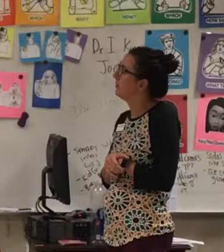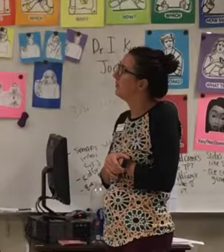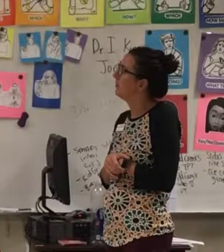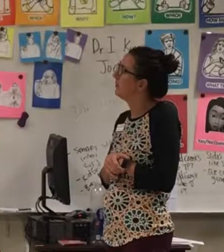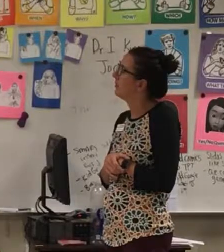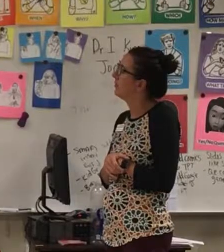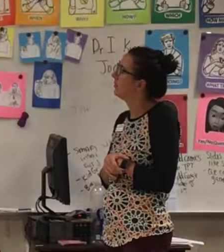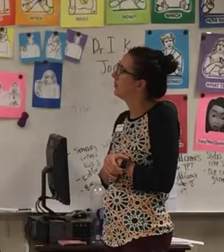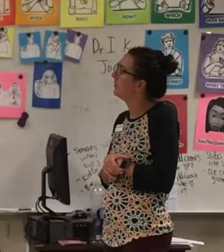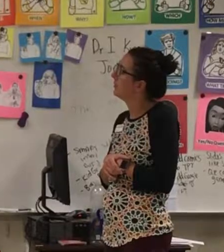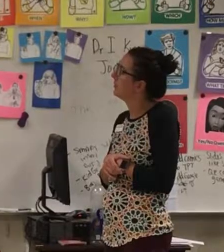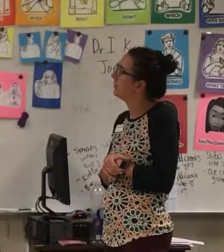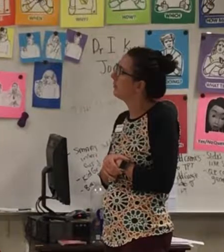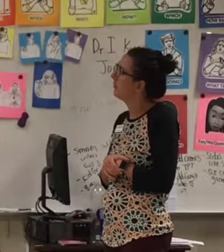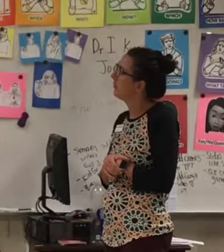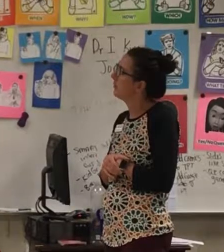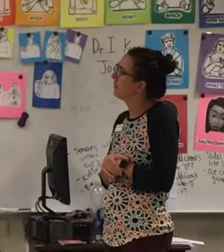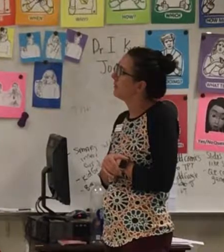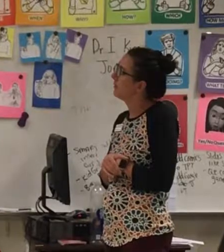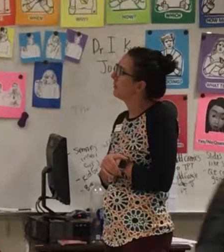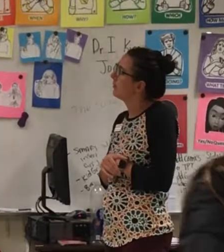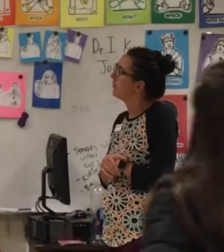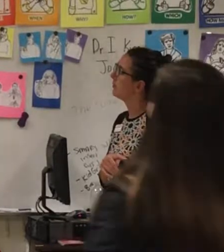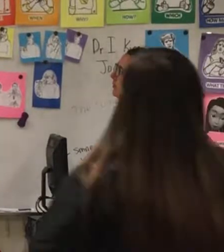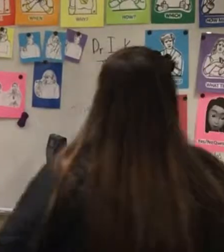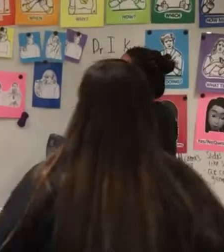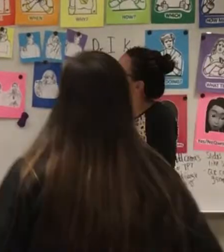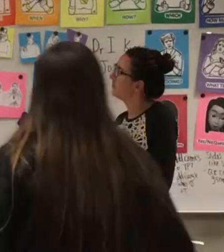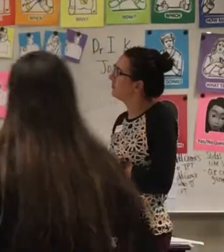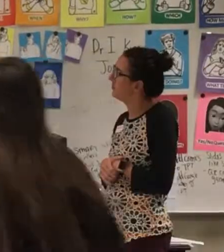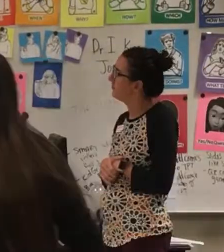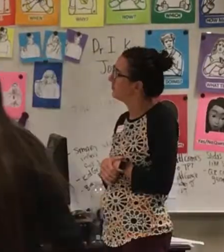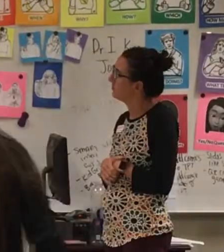and 5. That's why I It's thought 4 and 5. I was learning. They call it learning.